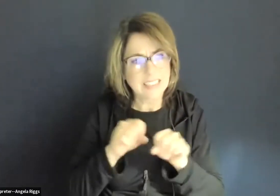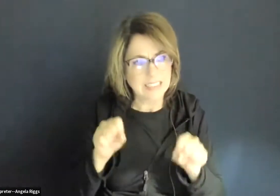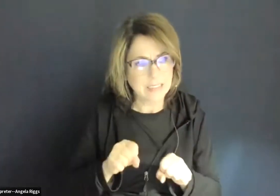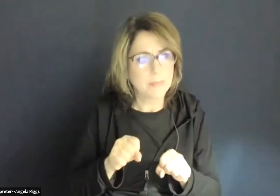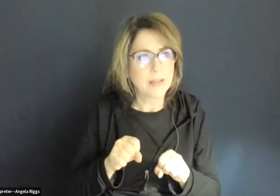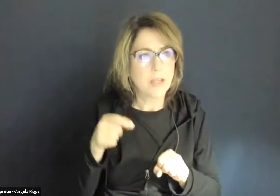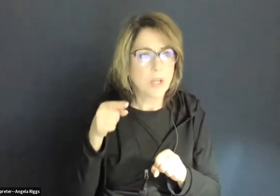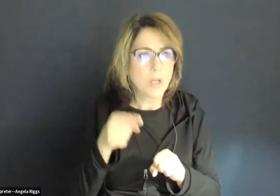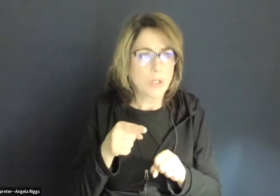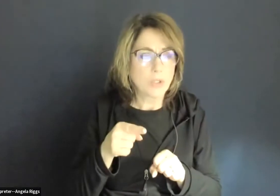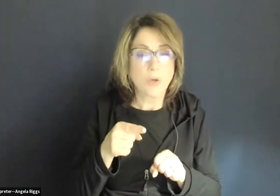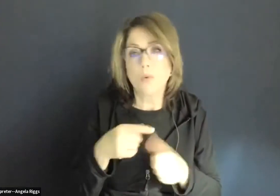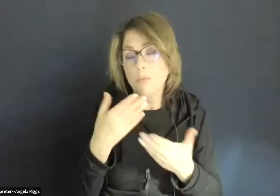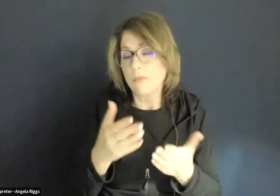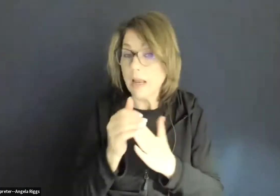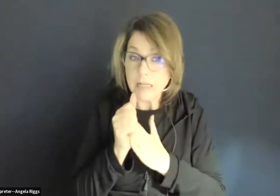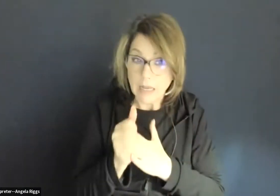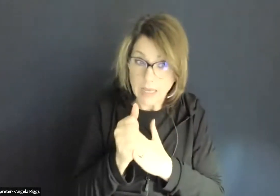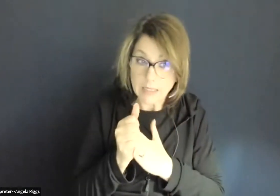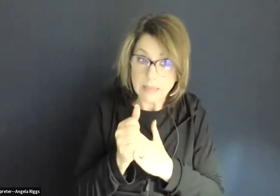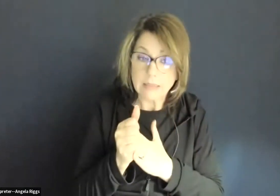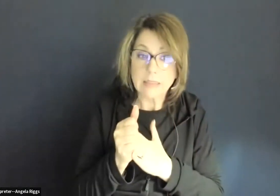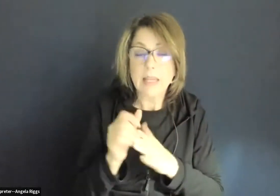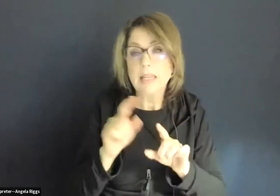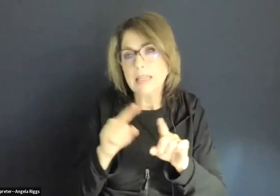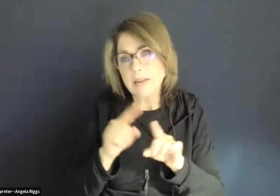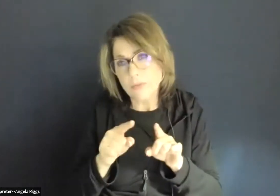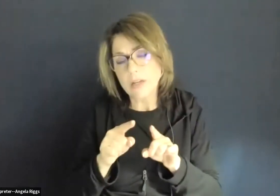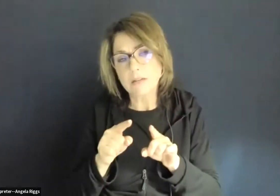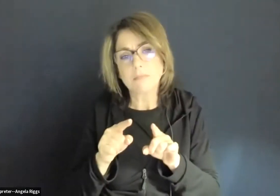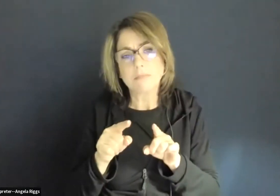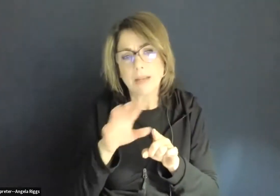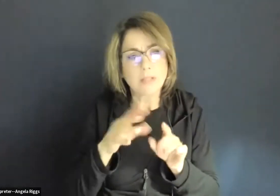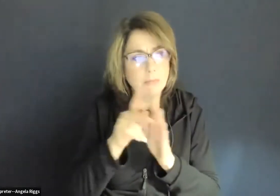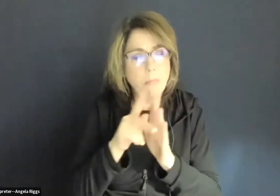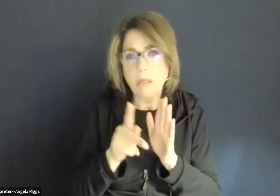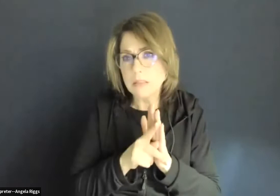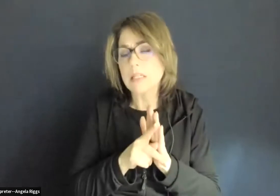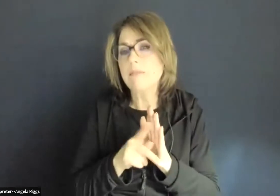inclusive language. Next slide, please.